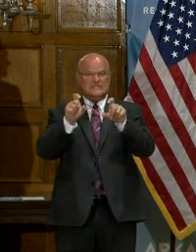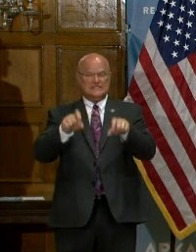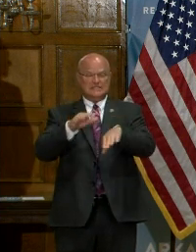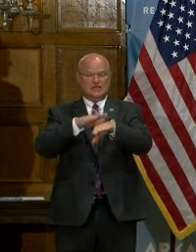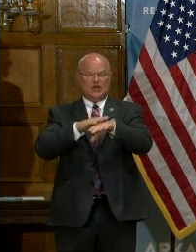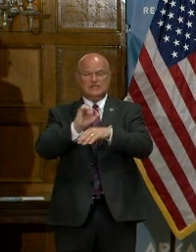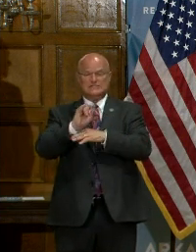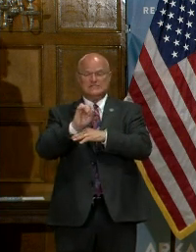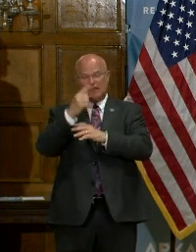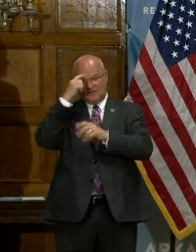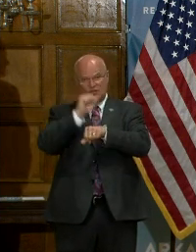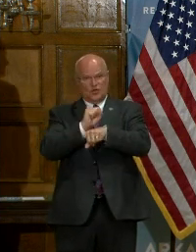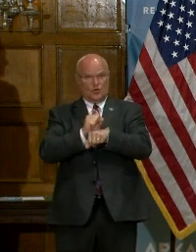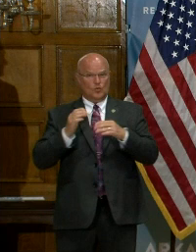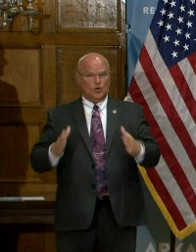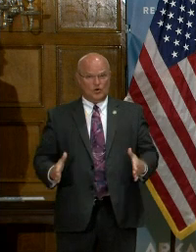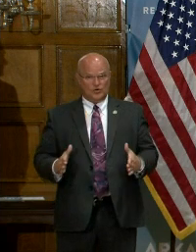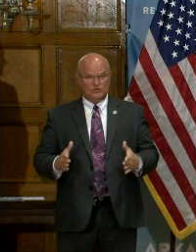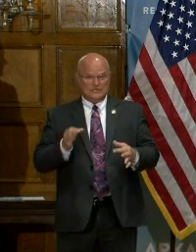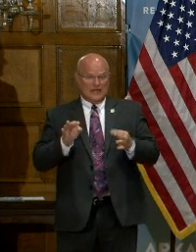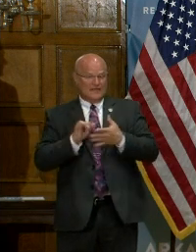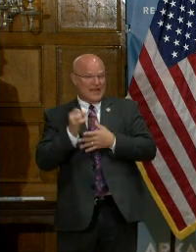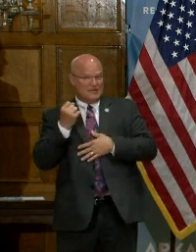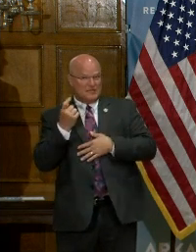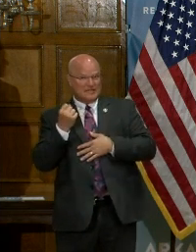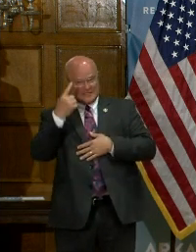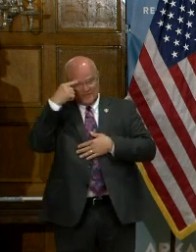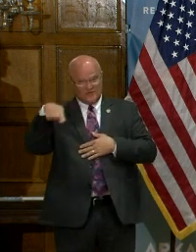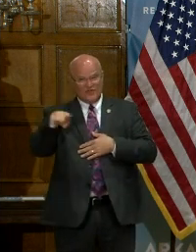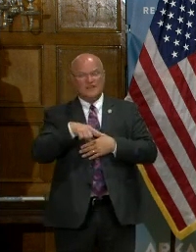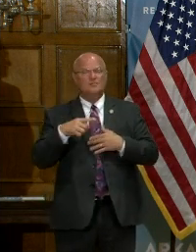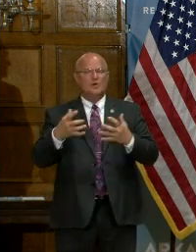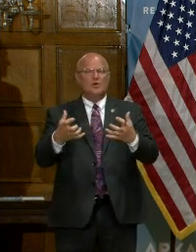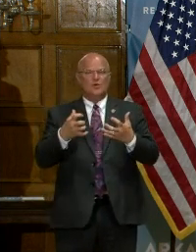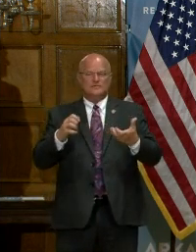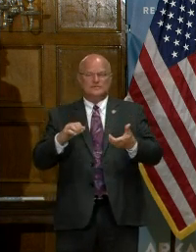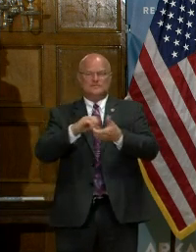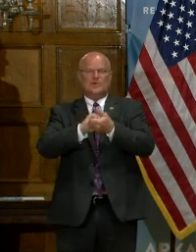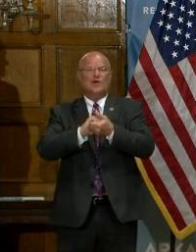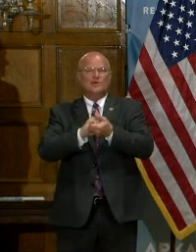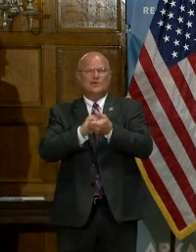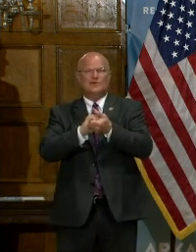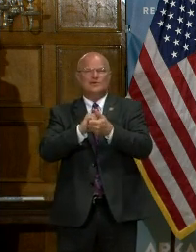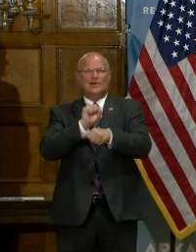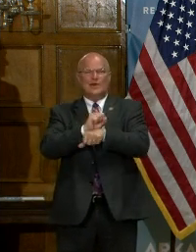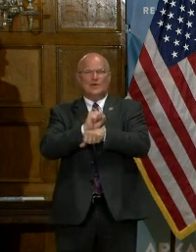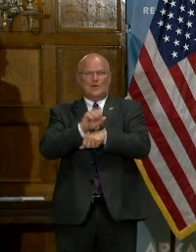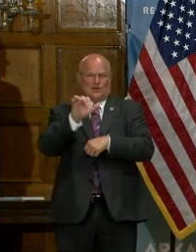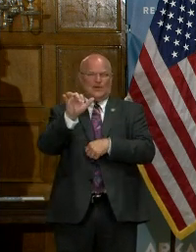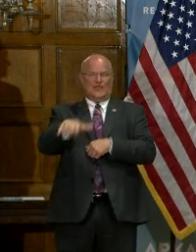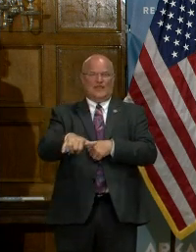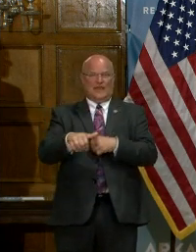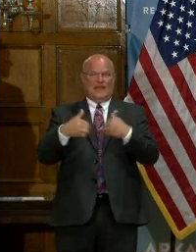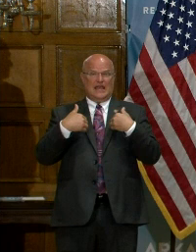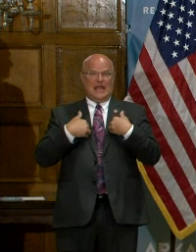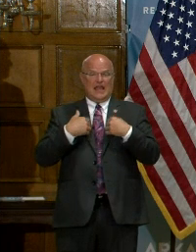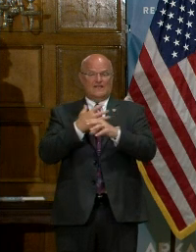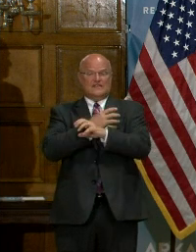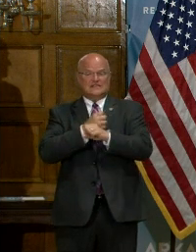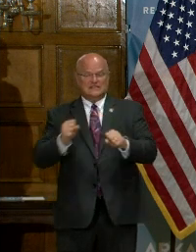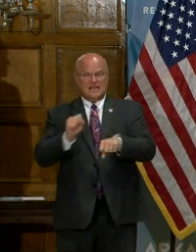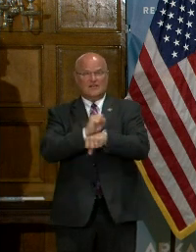testing on site for their workers. If that makes sense for them, we'd like to partner with them to work on that. Having